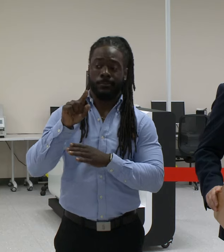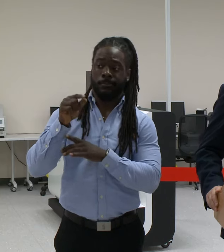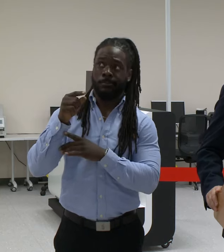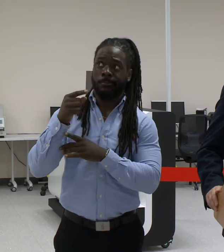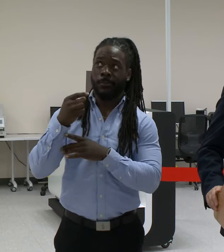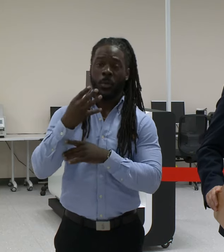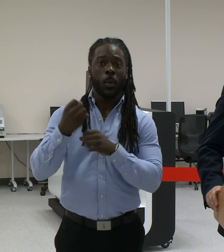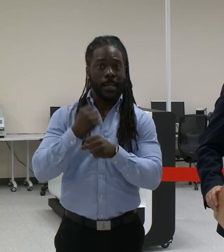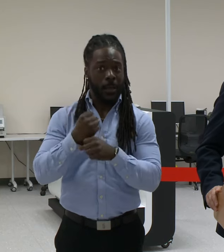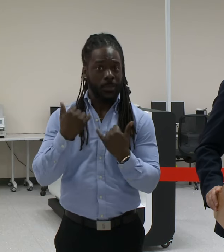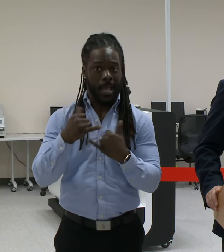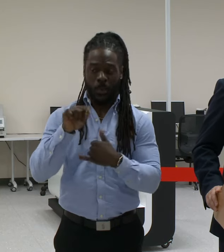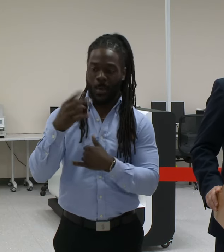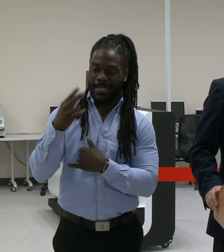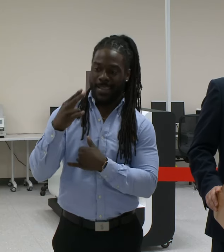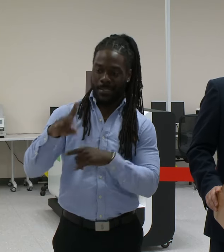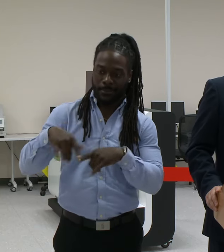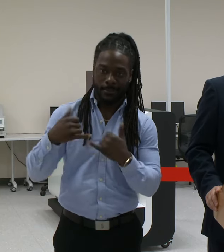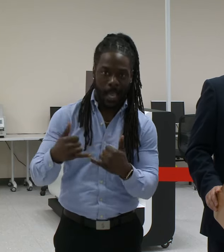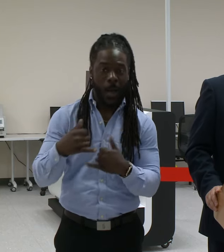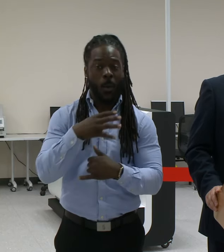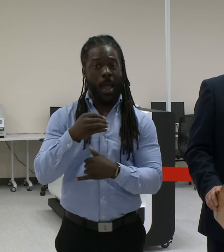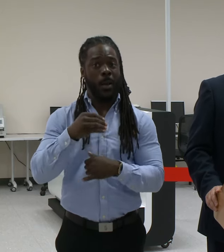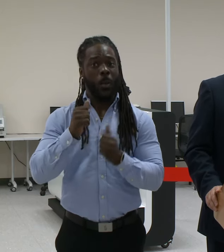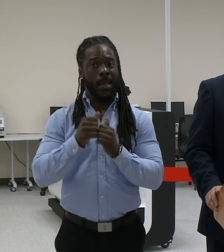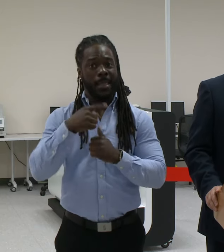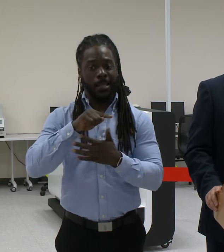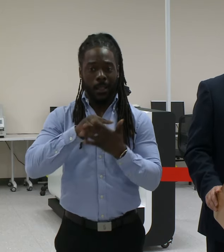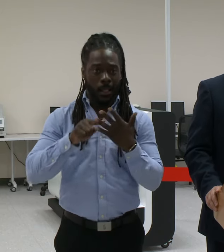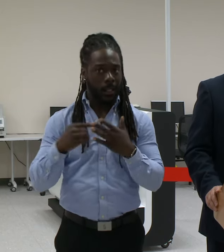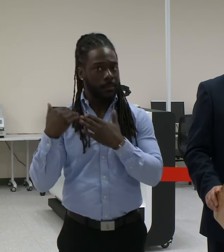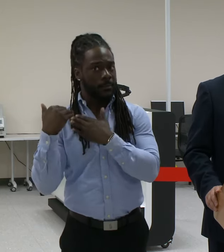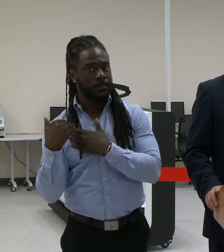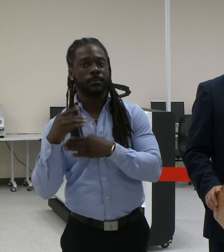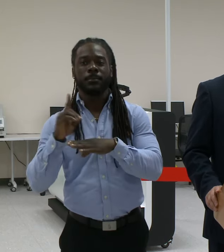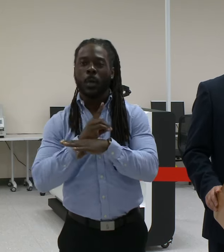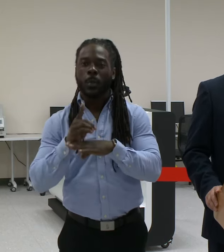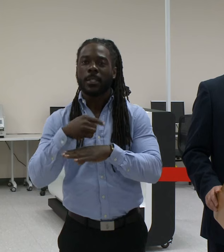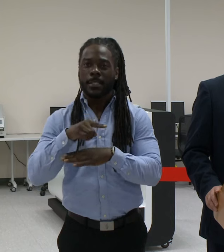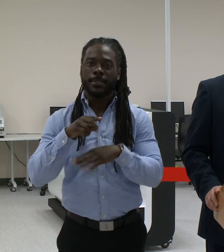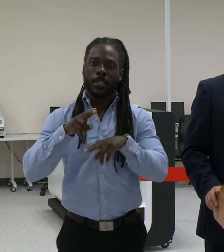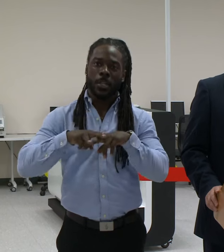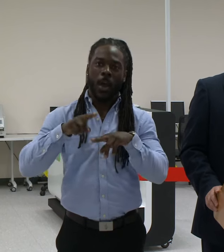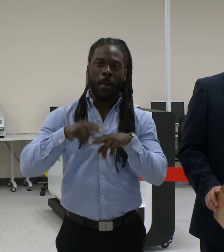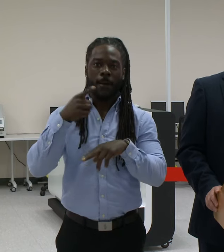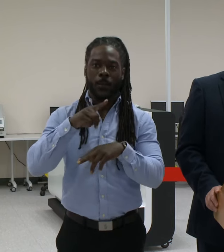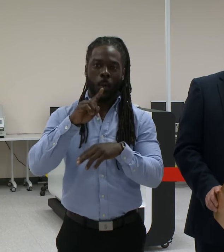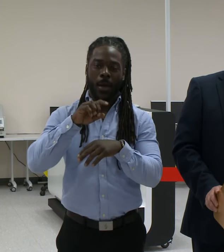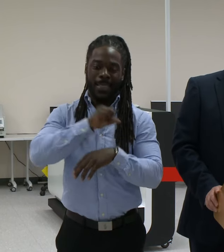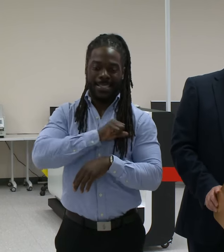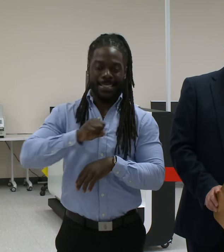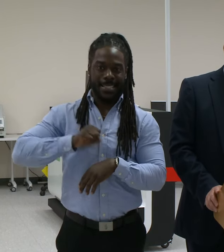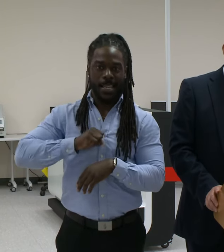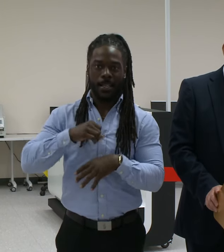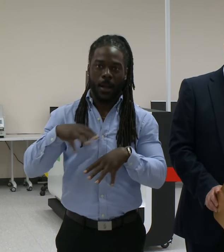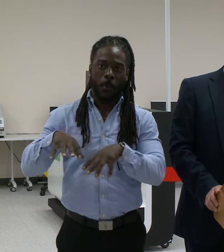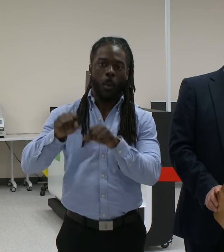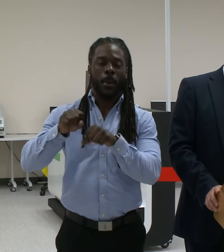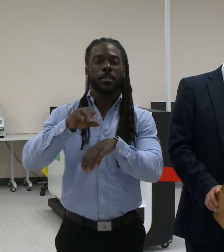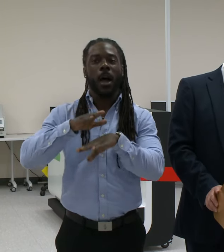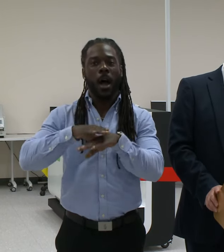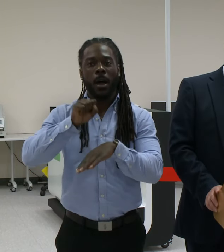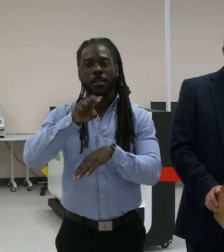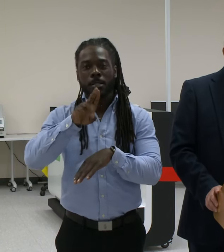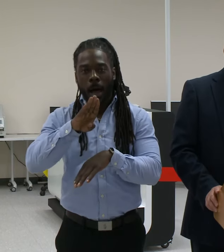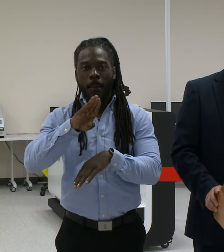2017. And among his multiple Senate committee assignments, he is the chairman of the Senate Appropriations Subcommittee on